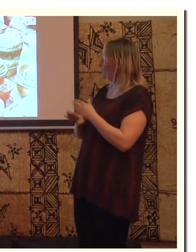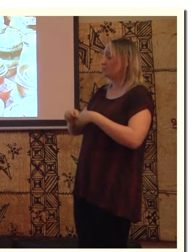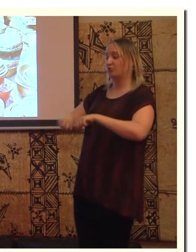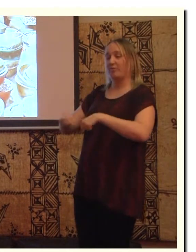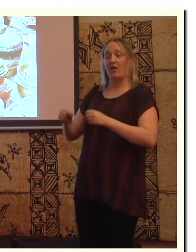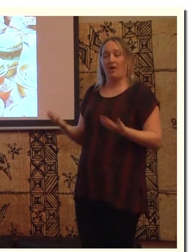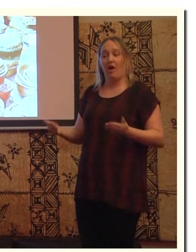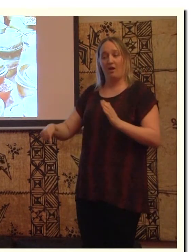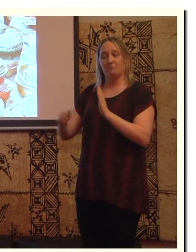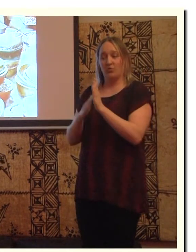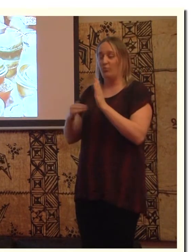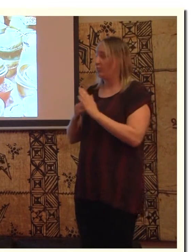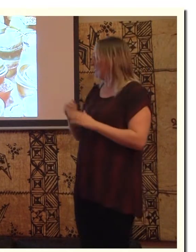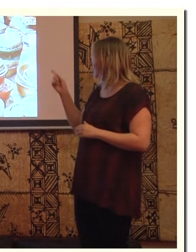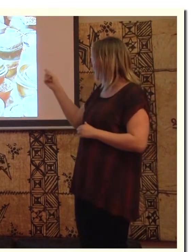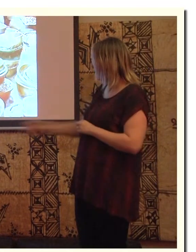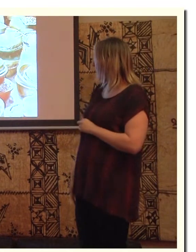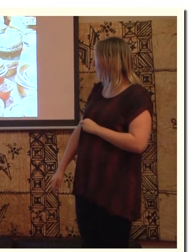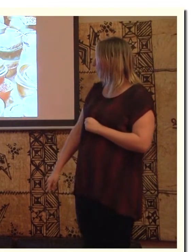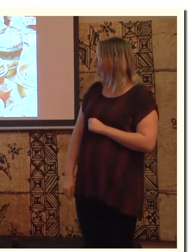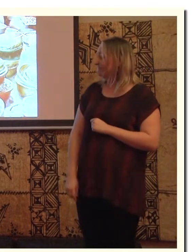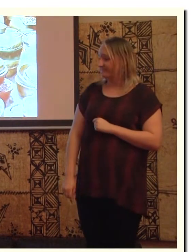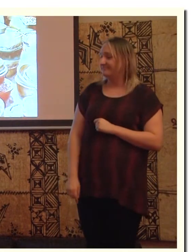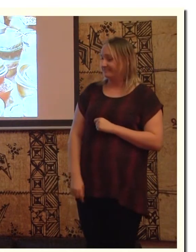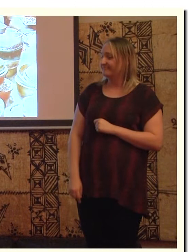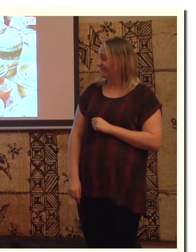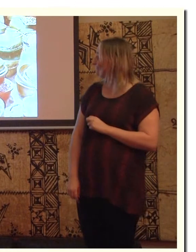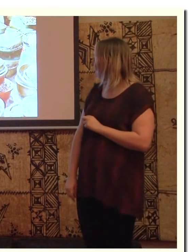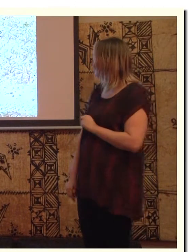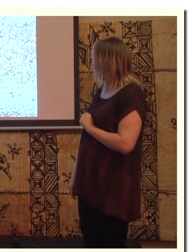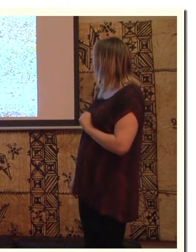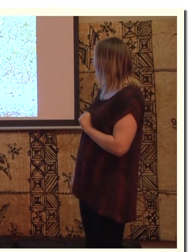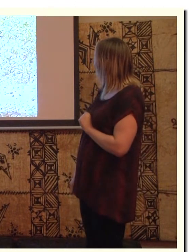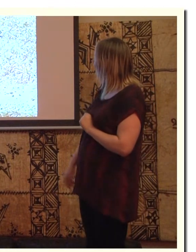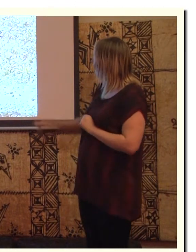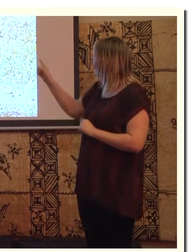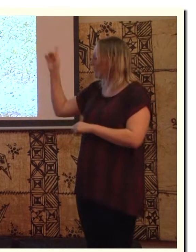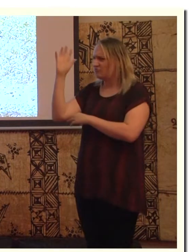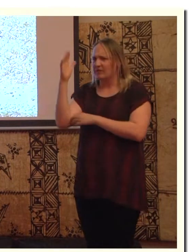been husked and sorted, then they go to the factory.